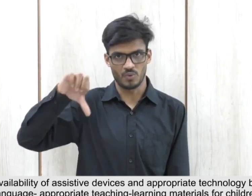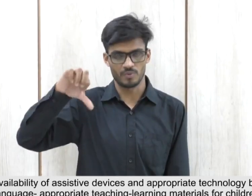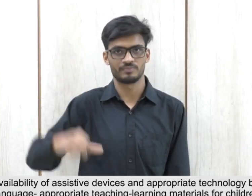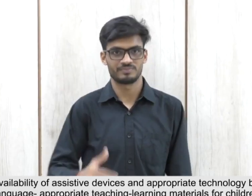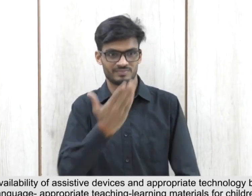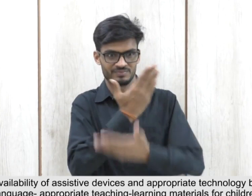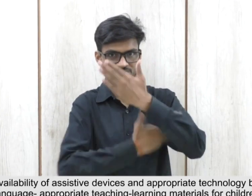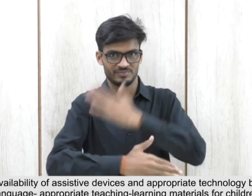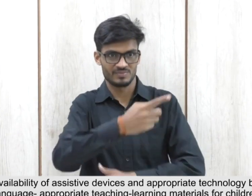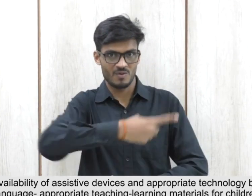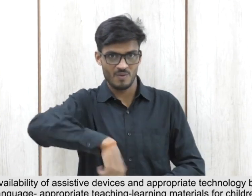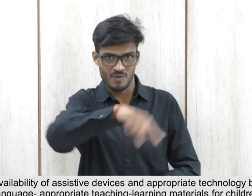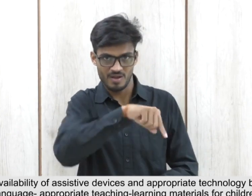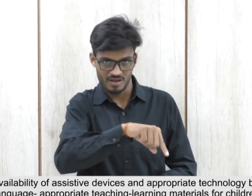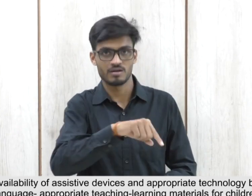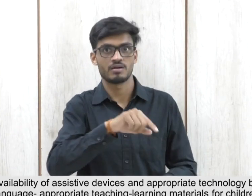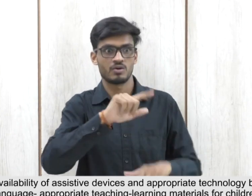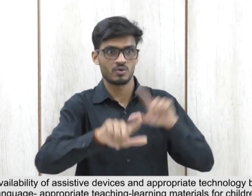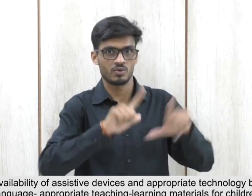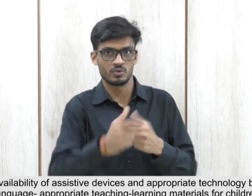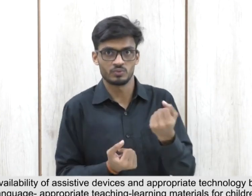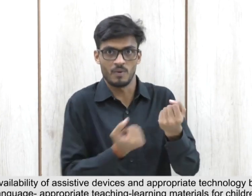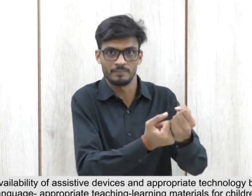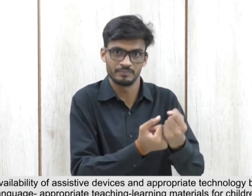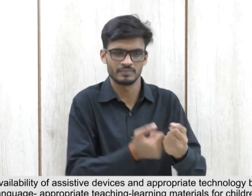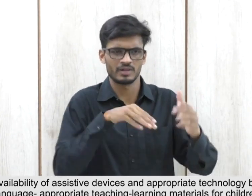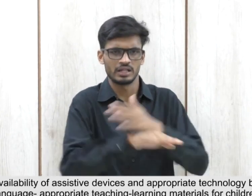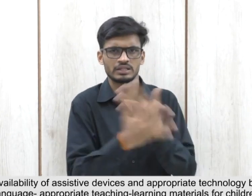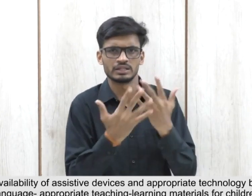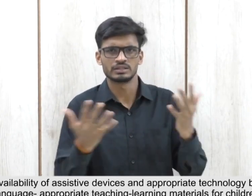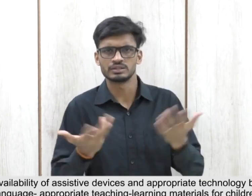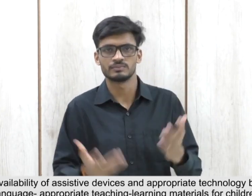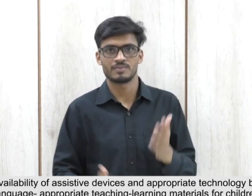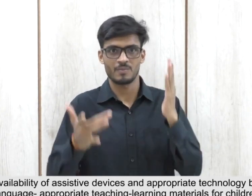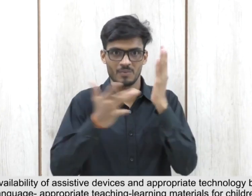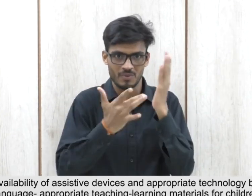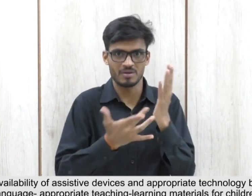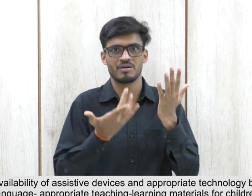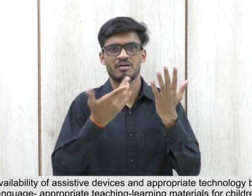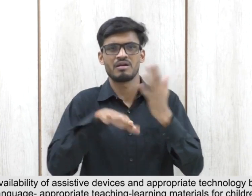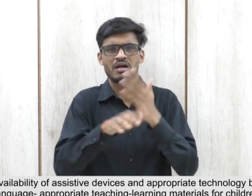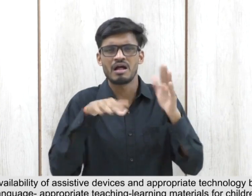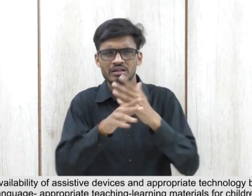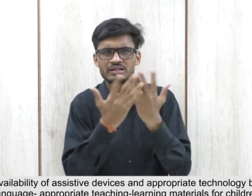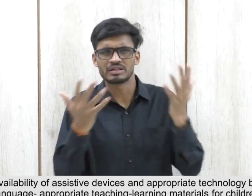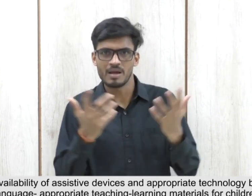Stresses on the availability of assistive devices and appropriate technology-based tools as well as adequate